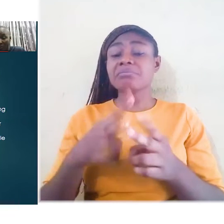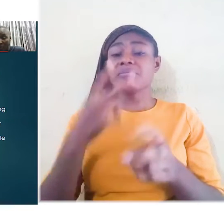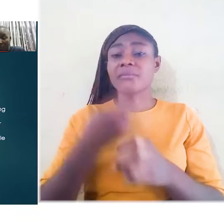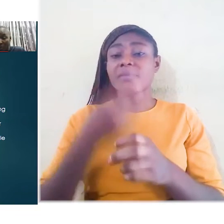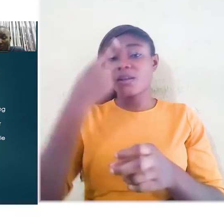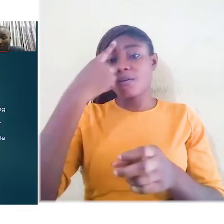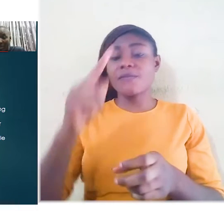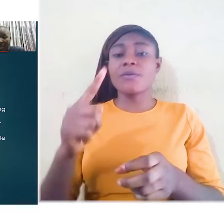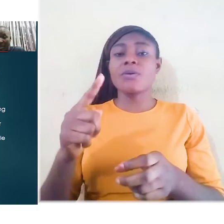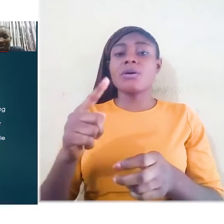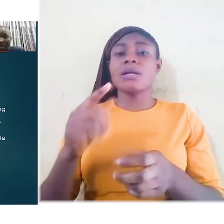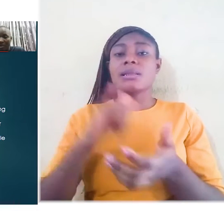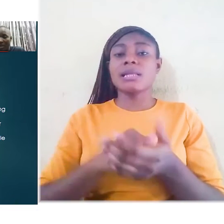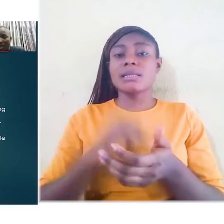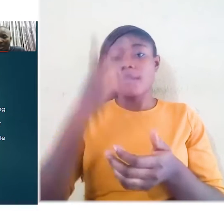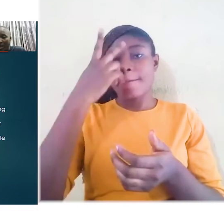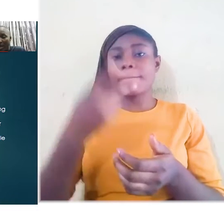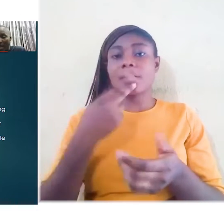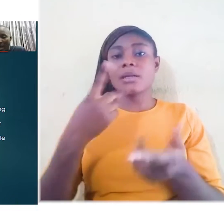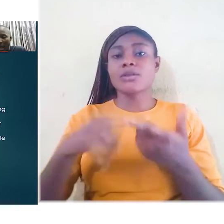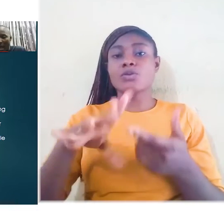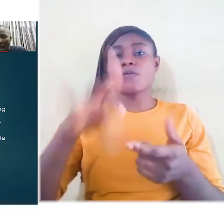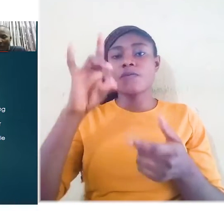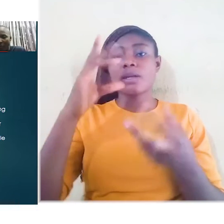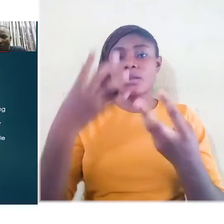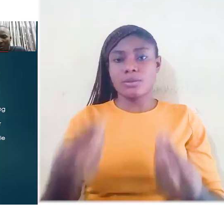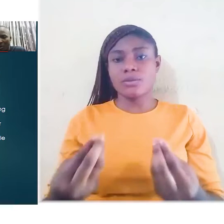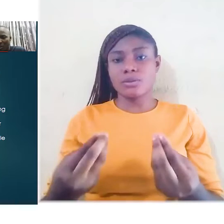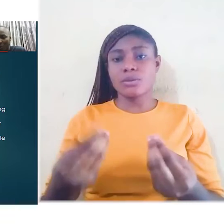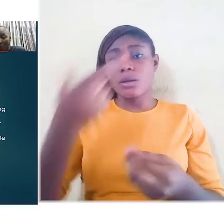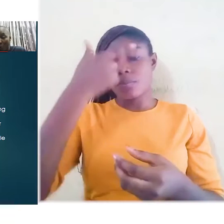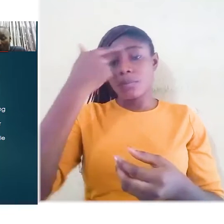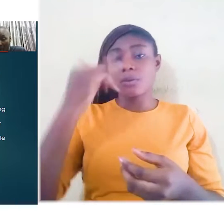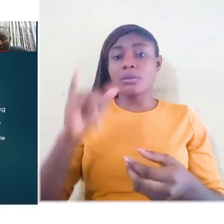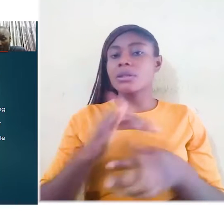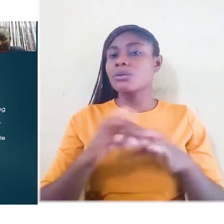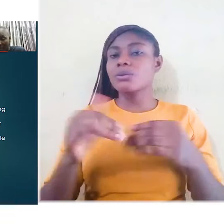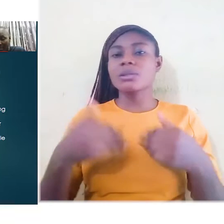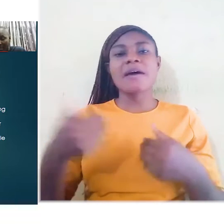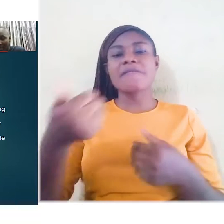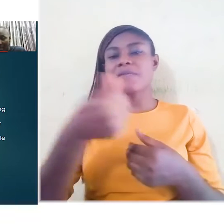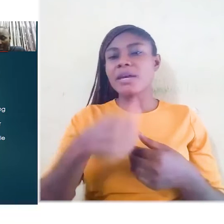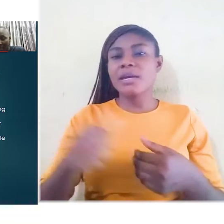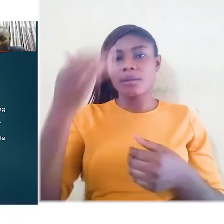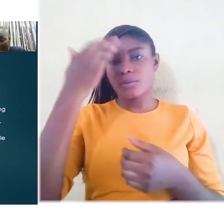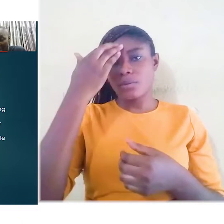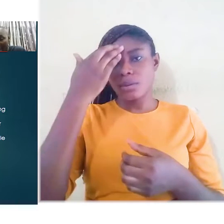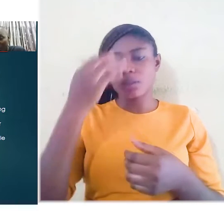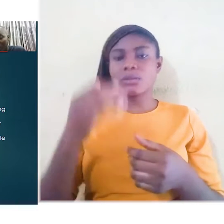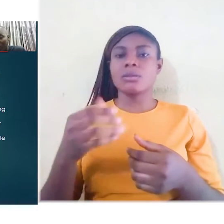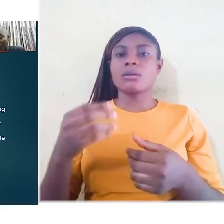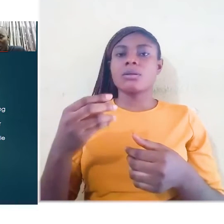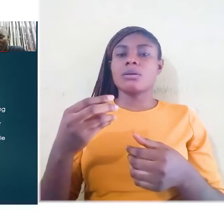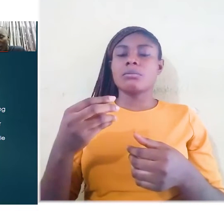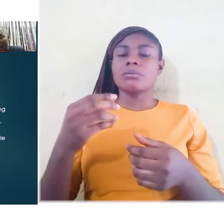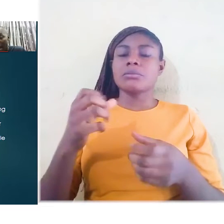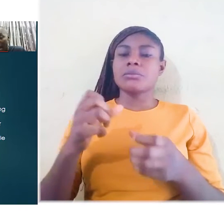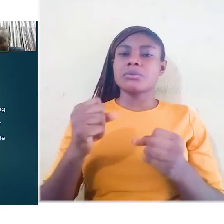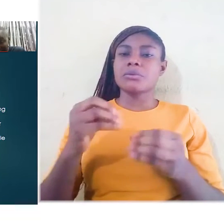find a solution immediately, because they have no knowledge or they don't recognize sign